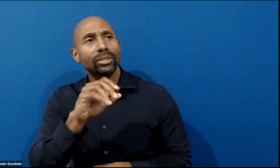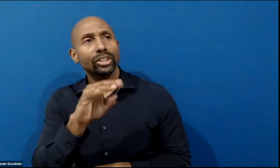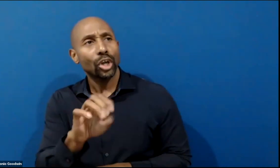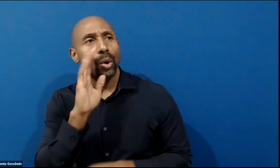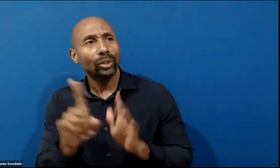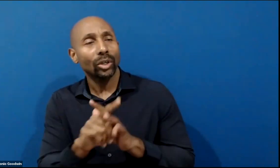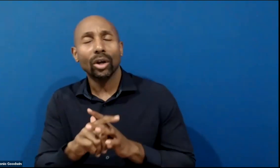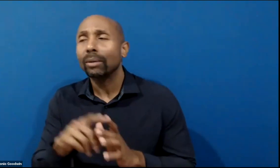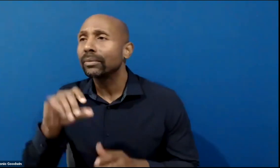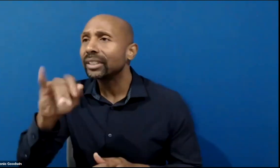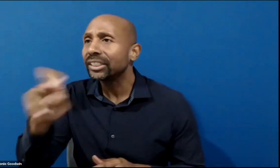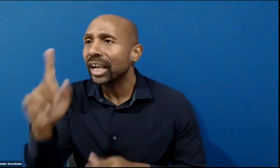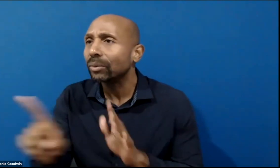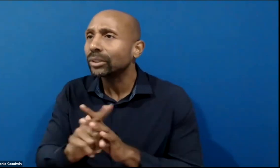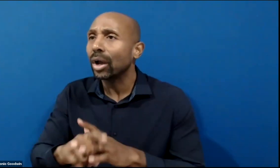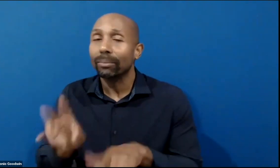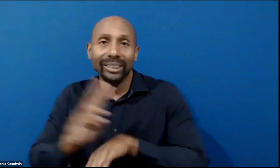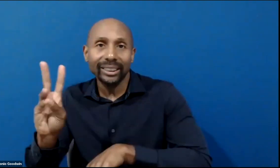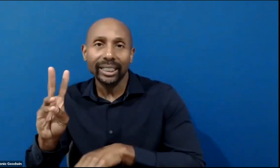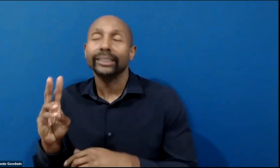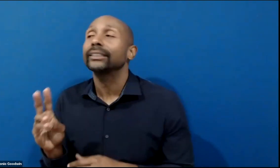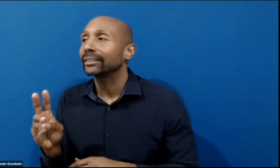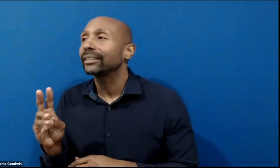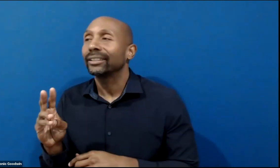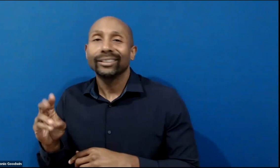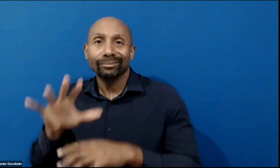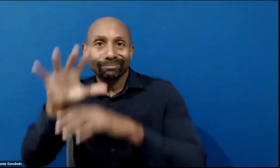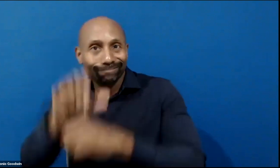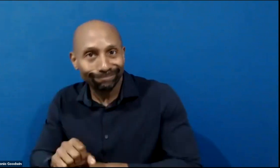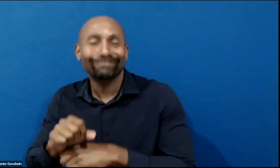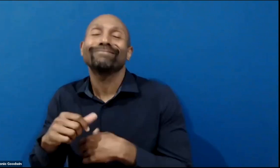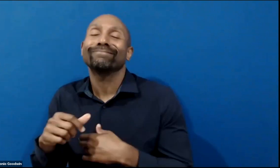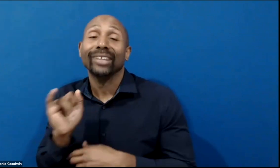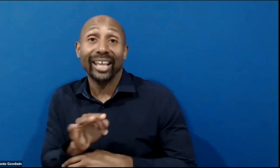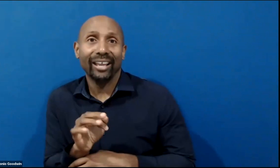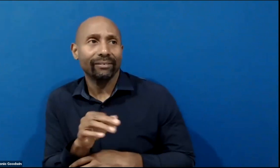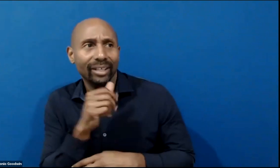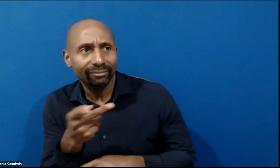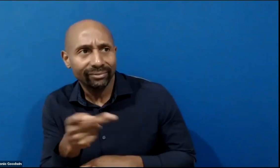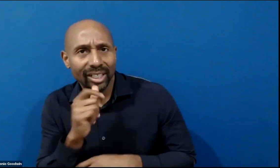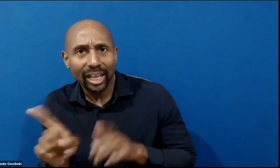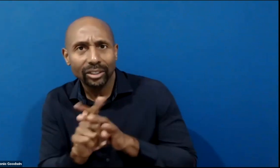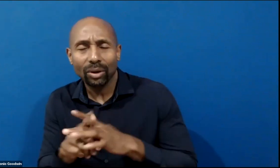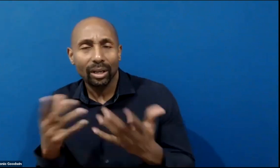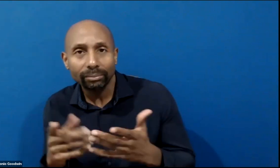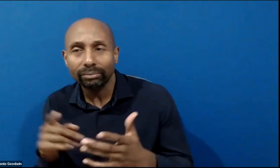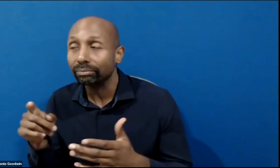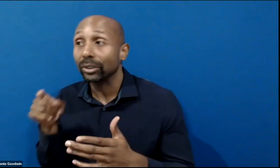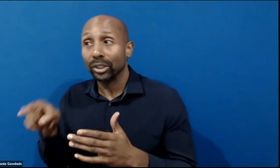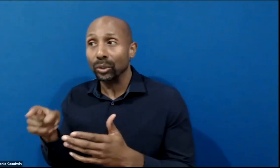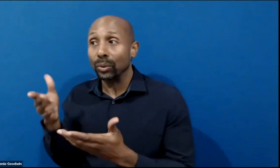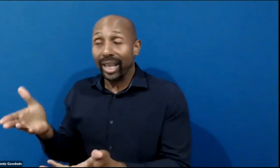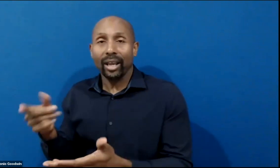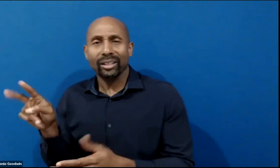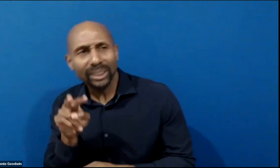there, you were looking for them. And so that created a sense of togetherness. And likewise, people